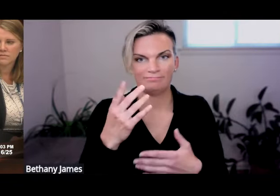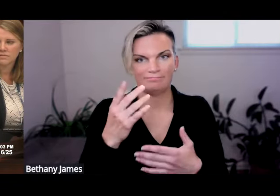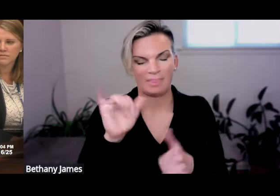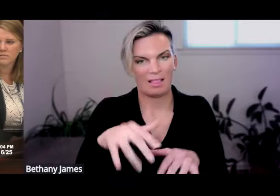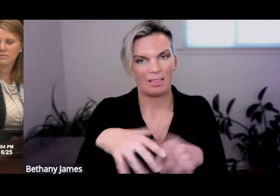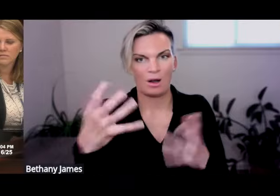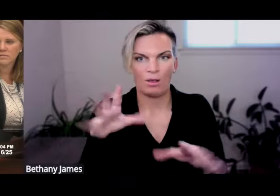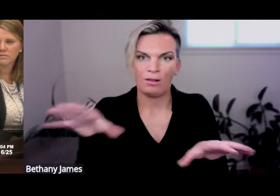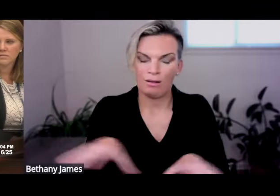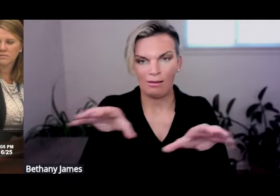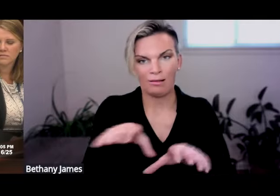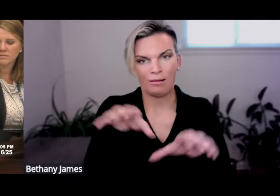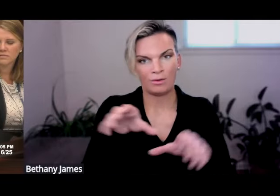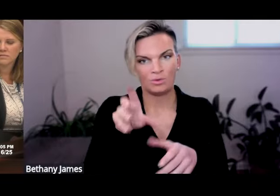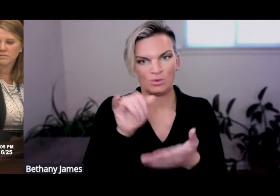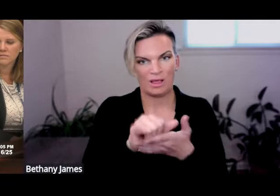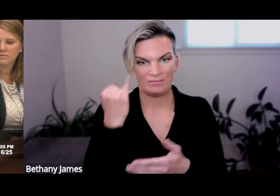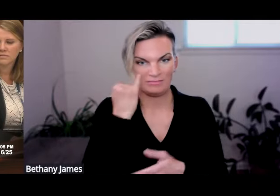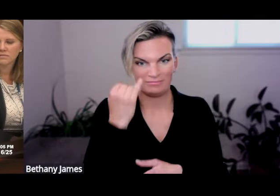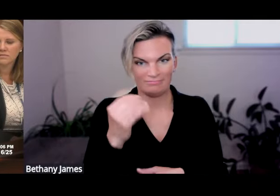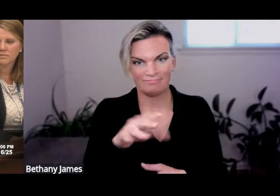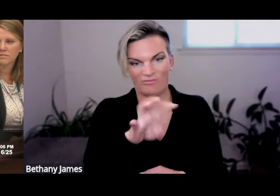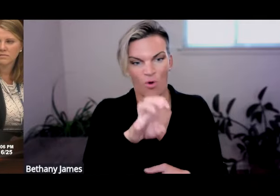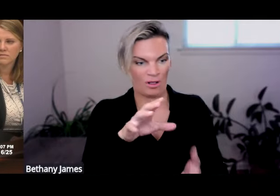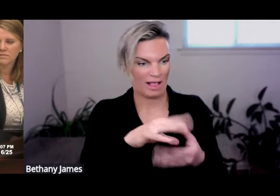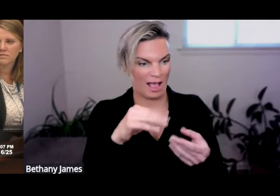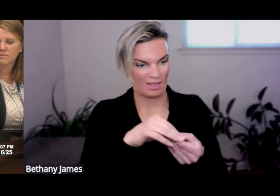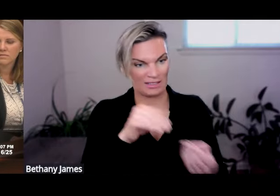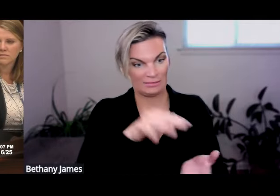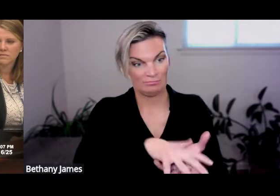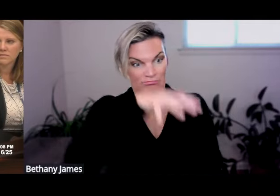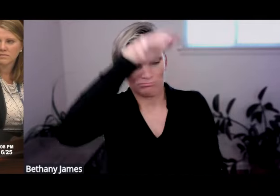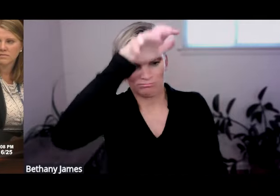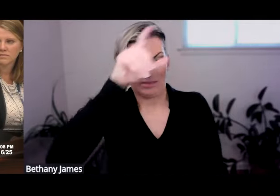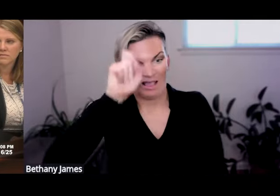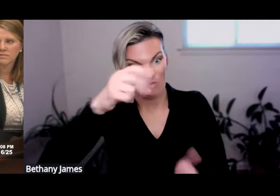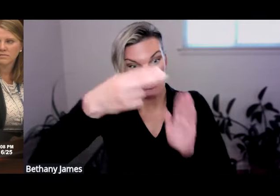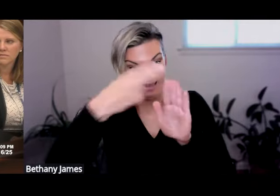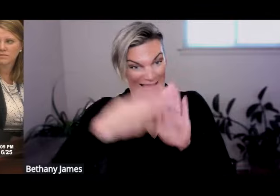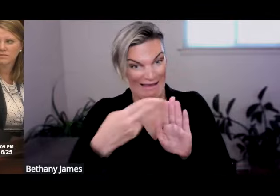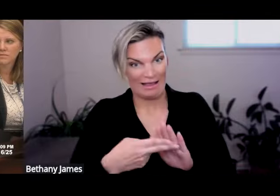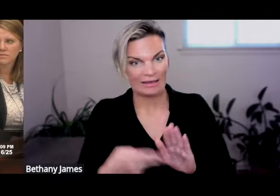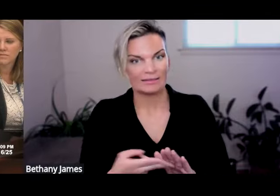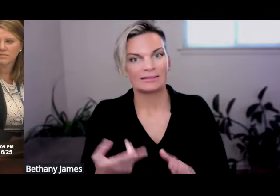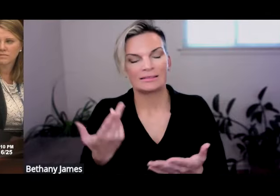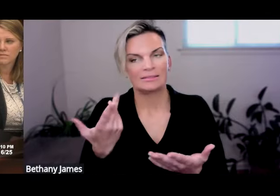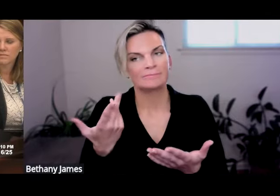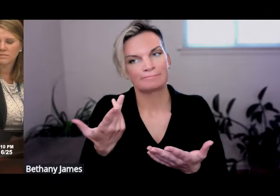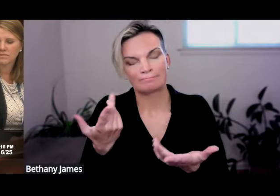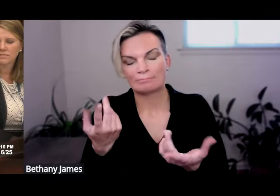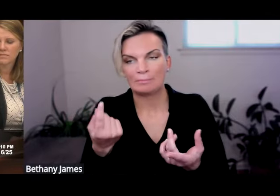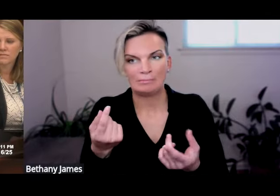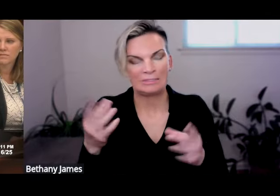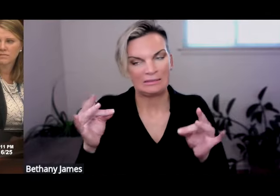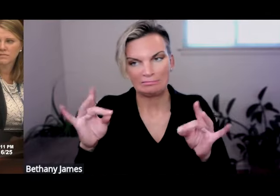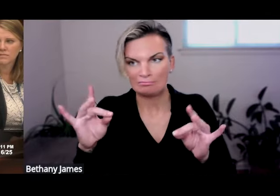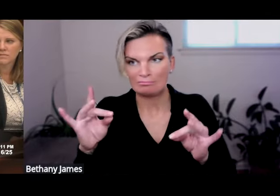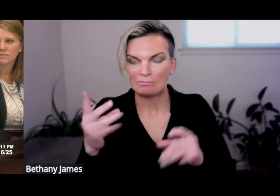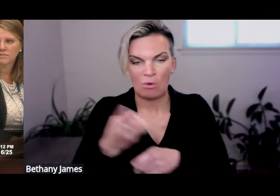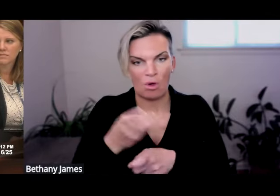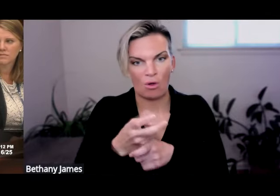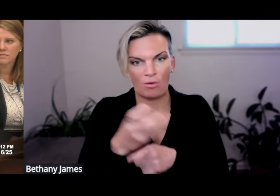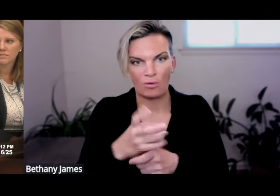I would I think there would be that balance if that's something that we want to consider. We'll